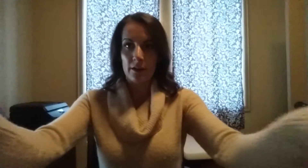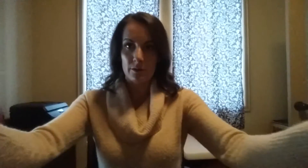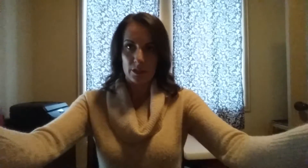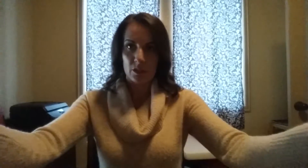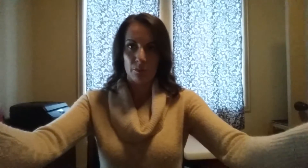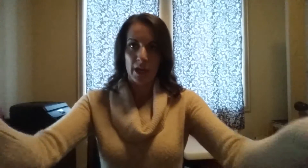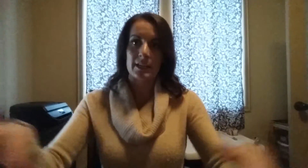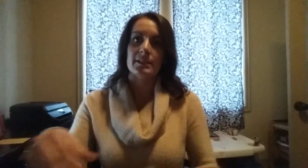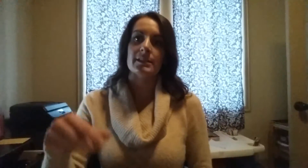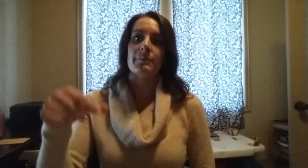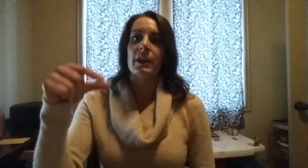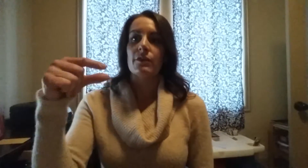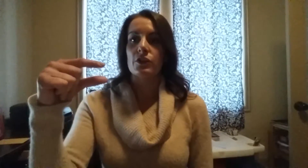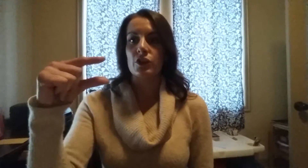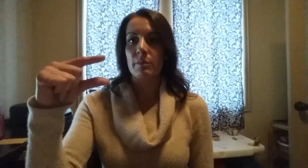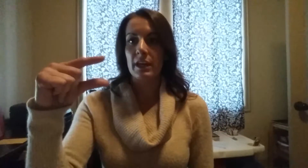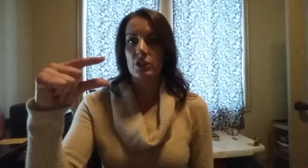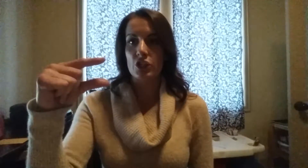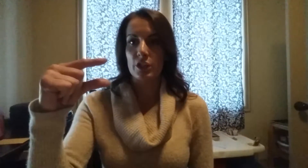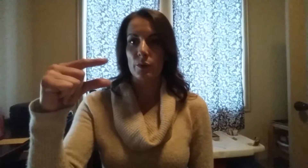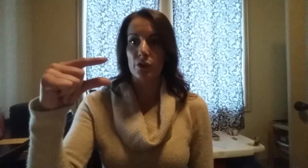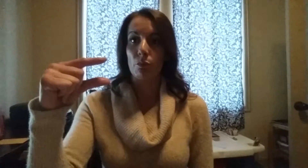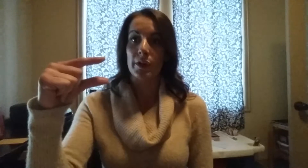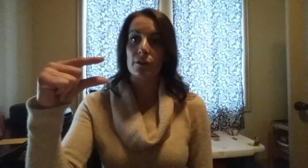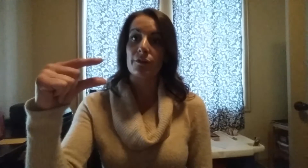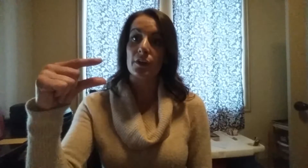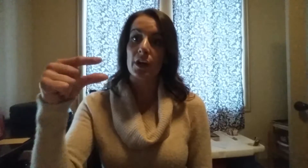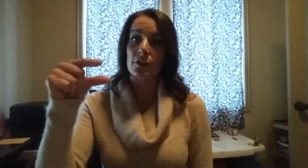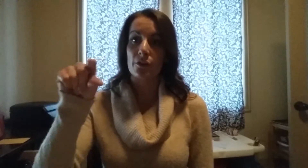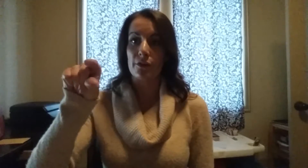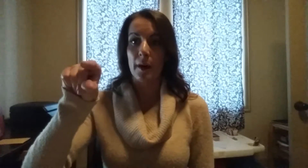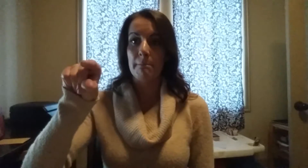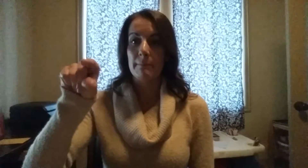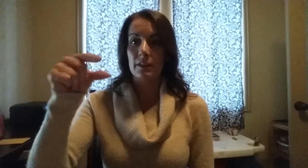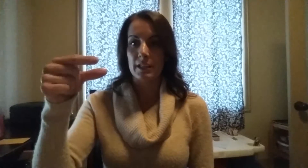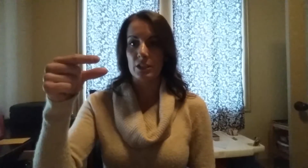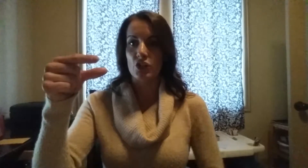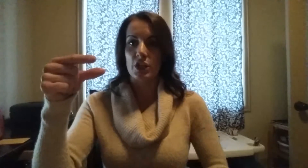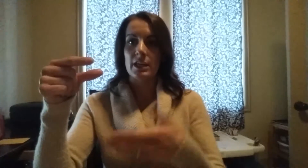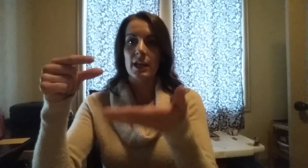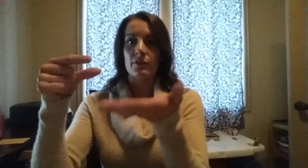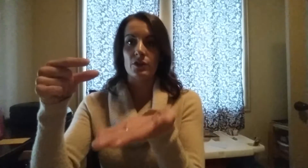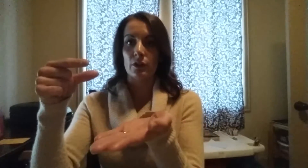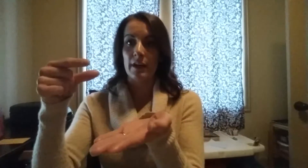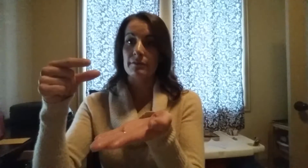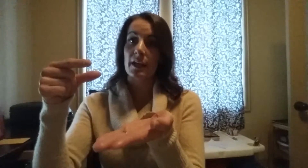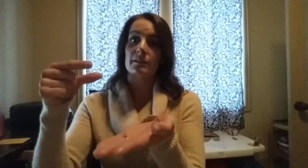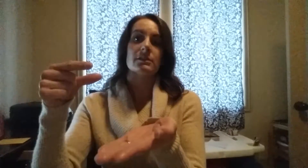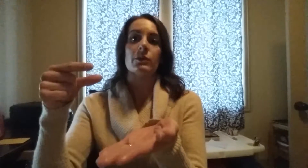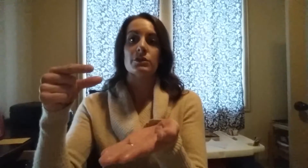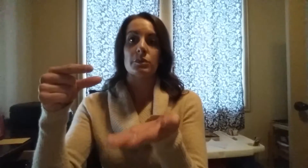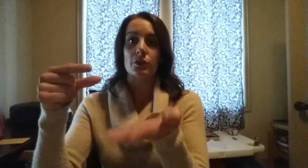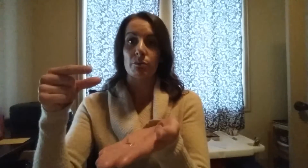out, spreads. Then you're going to make a G with your pointer finger and your thumb. That's a G. And then your left hand is going to be your